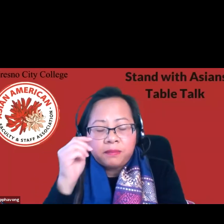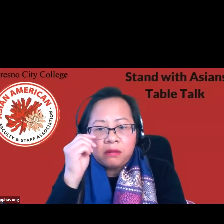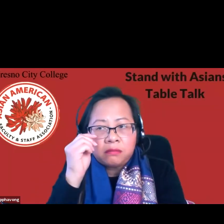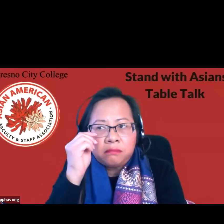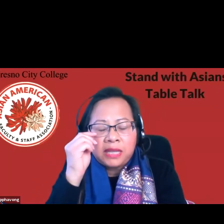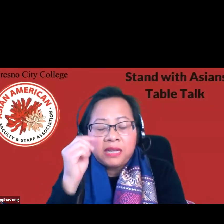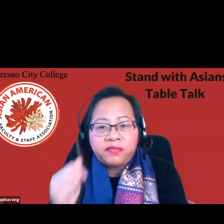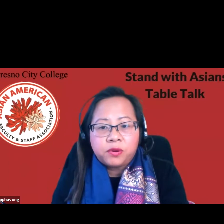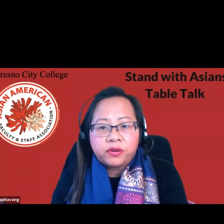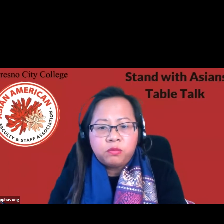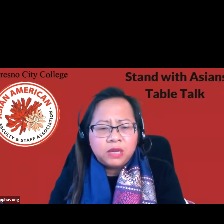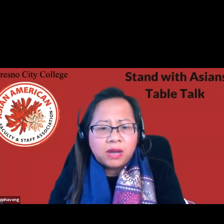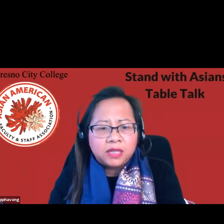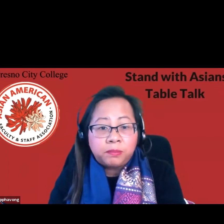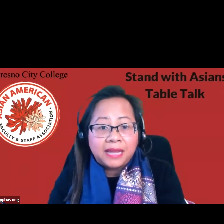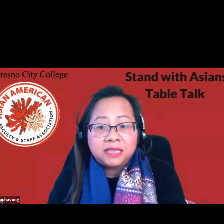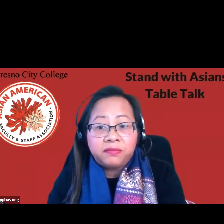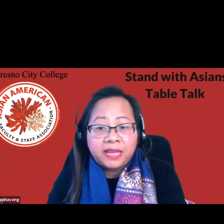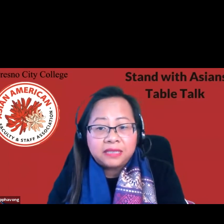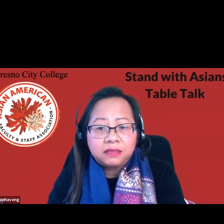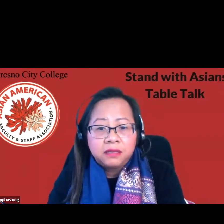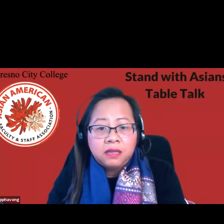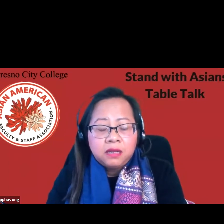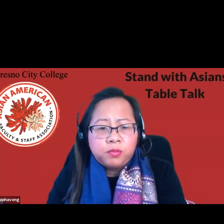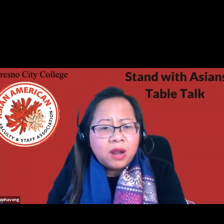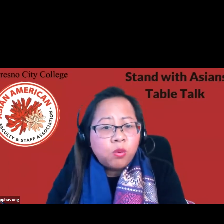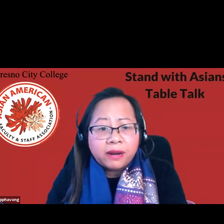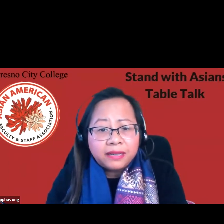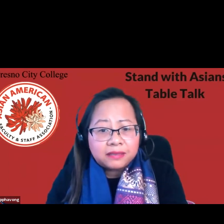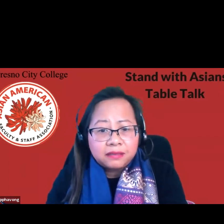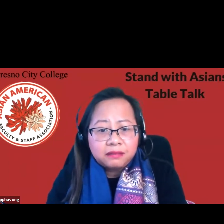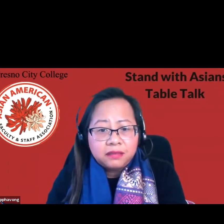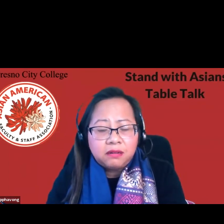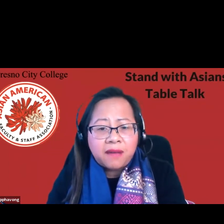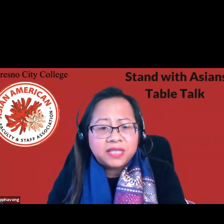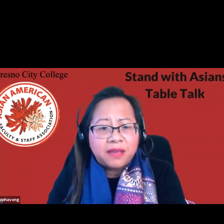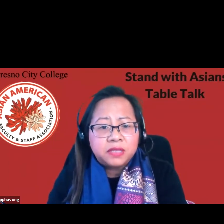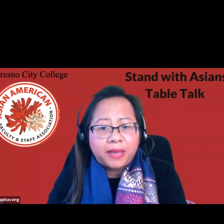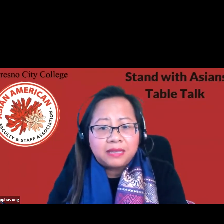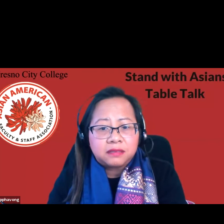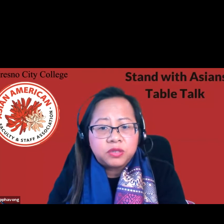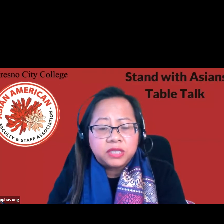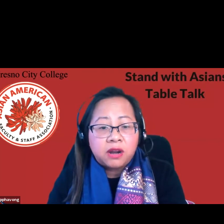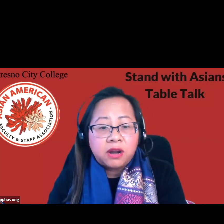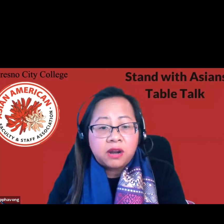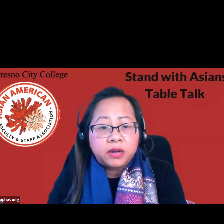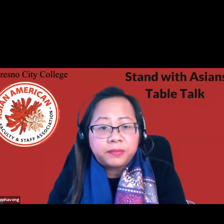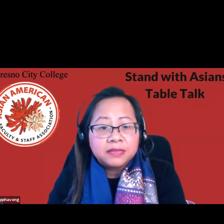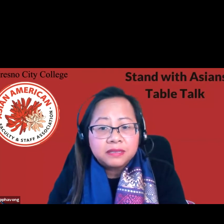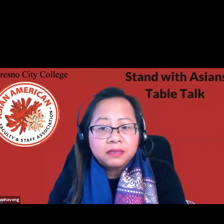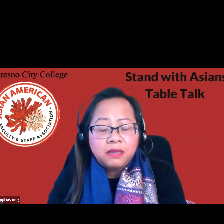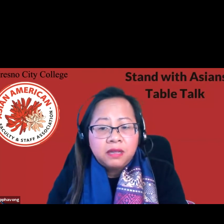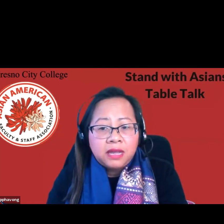met about the end of February, really wanted to plan this event to bring awareness, have a safe space to share